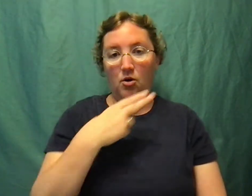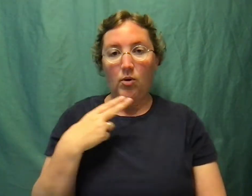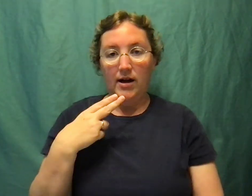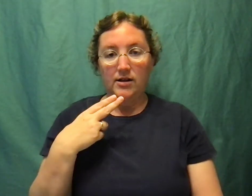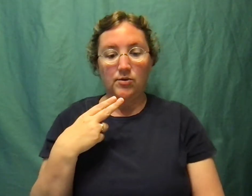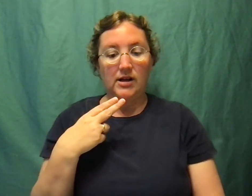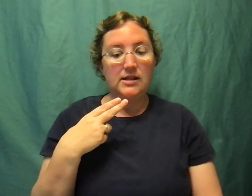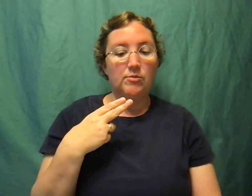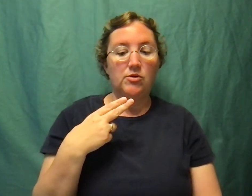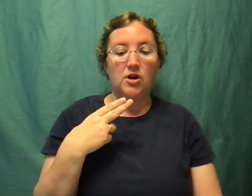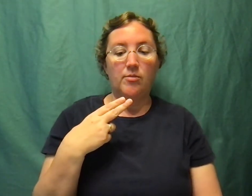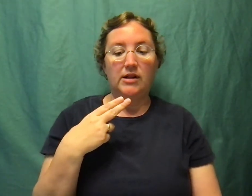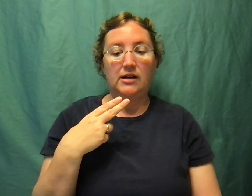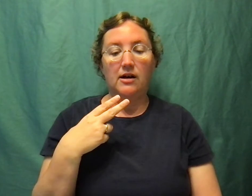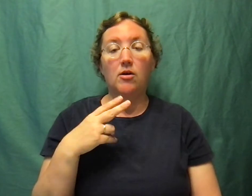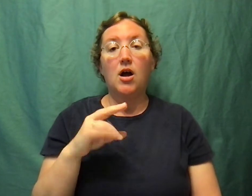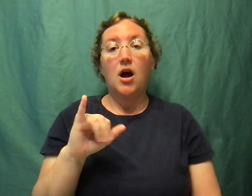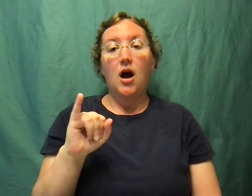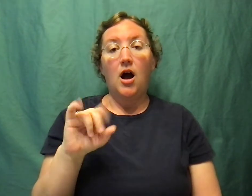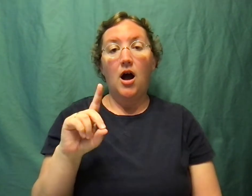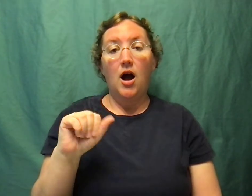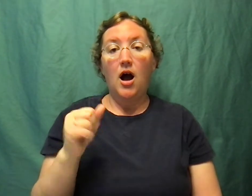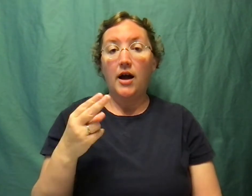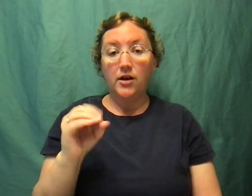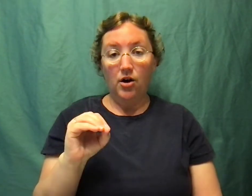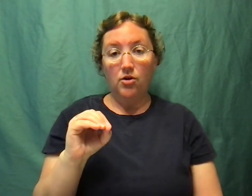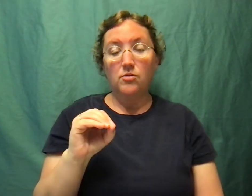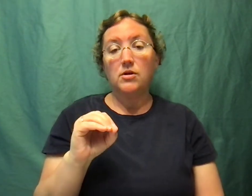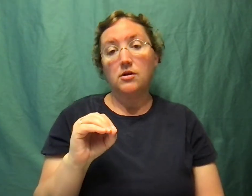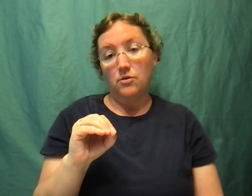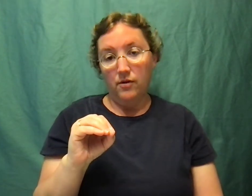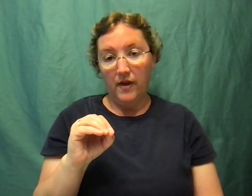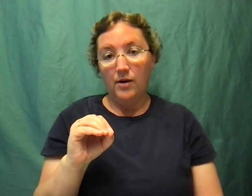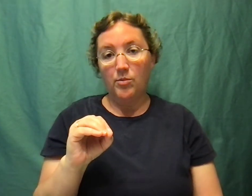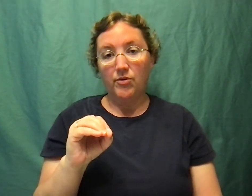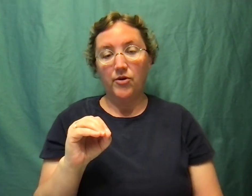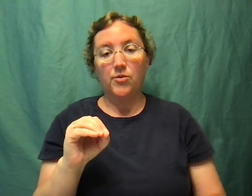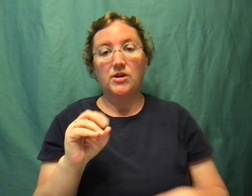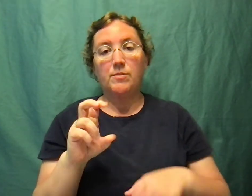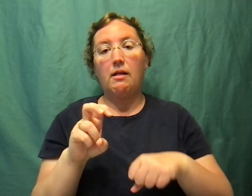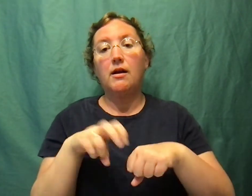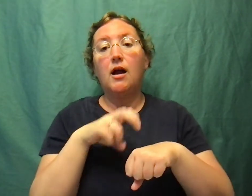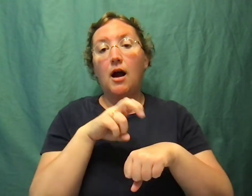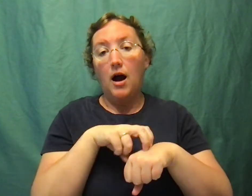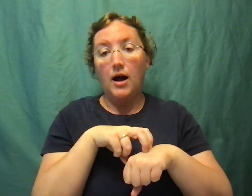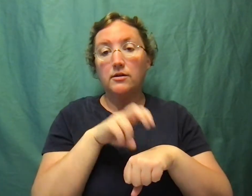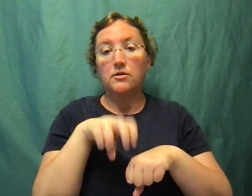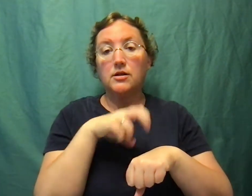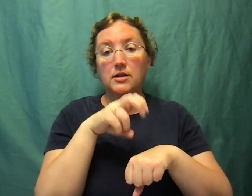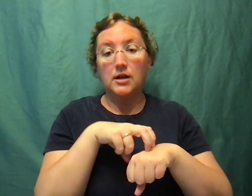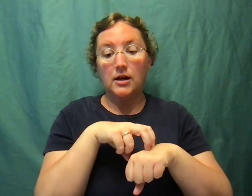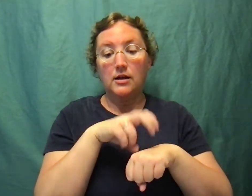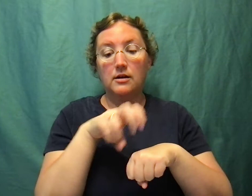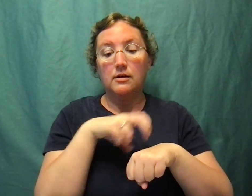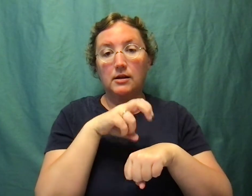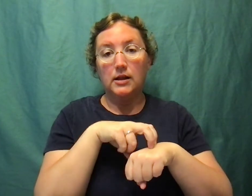Hawaii is what I see most commonly now. Idaho, they would prefer that we spell it. I learned to sign it